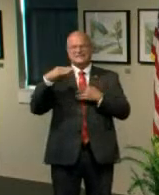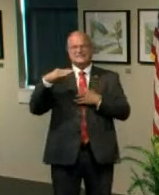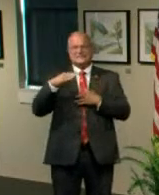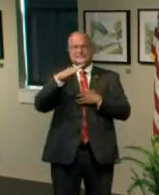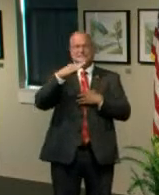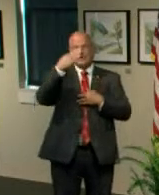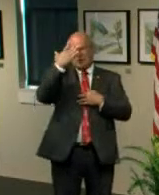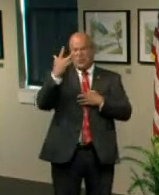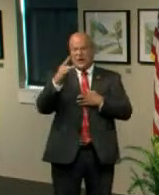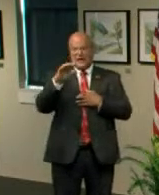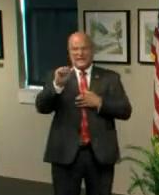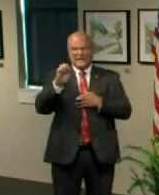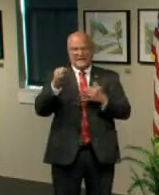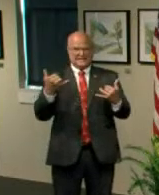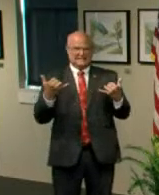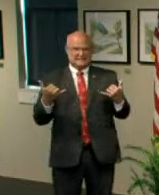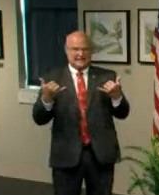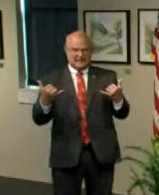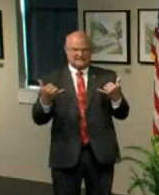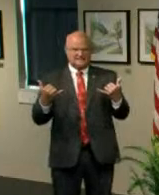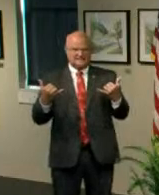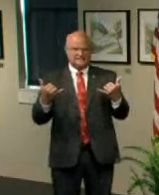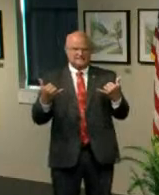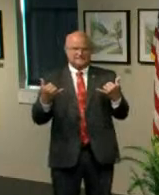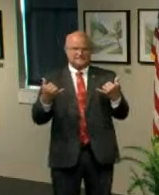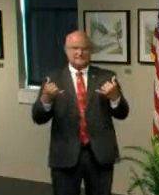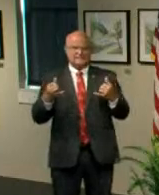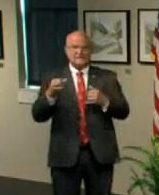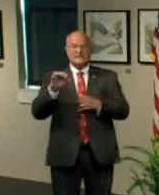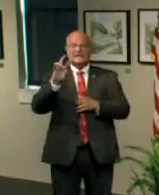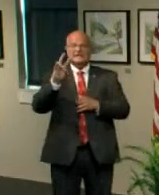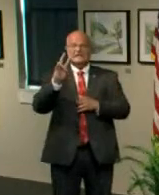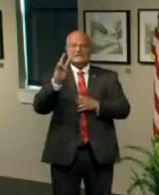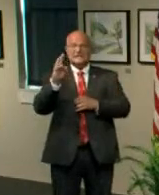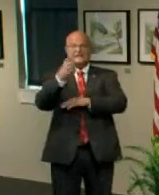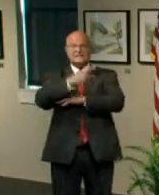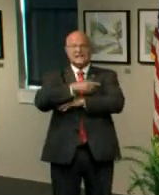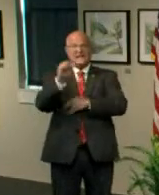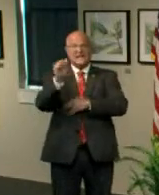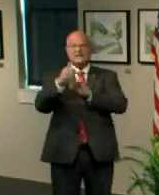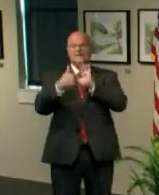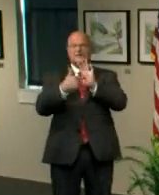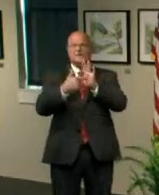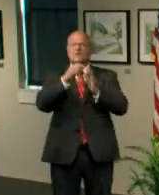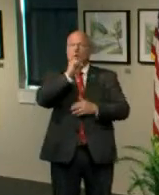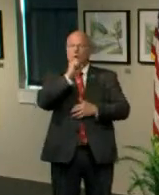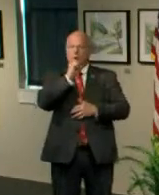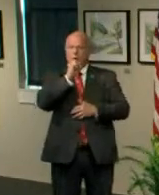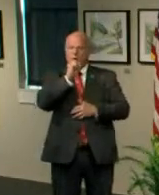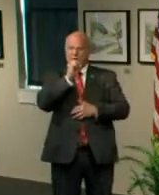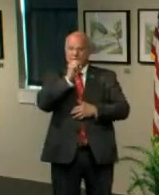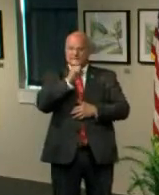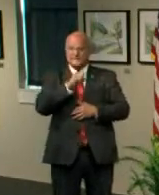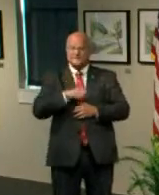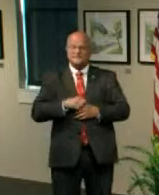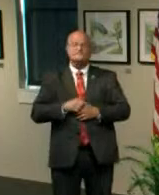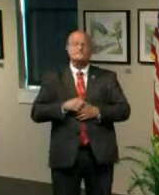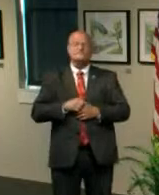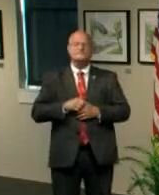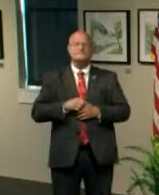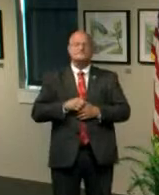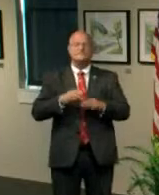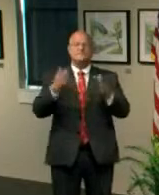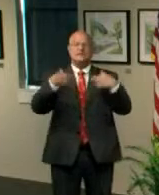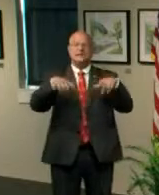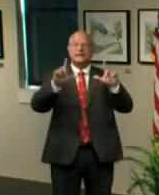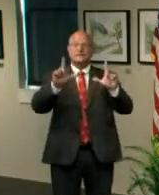uptick because of the cases today. The 7-day rolling average represented by the orange. And then